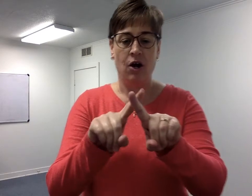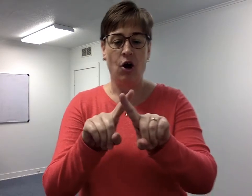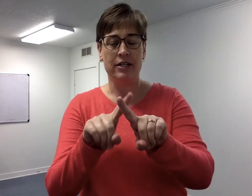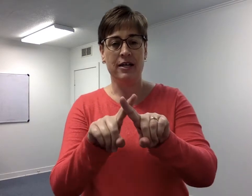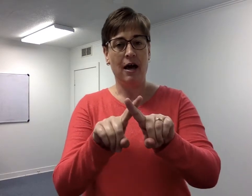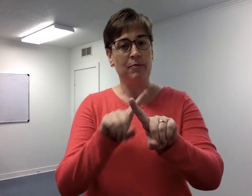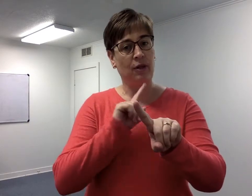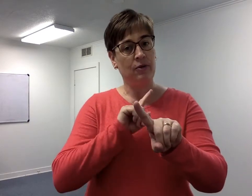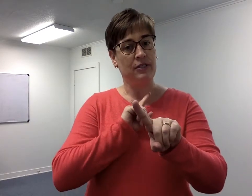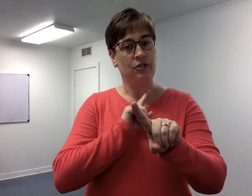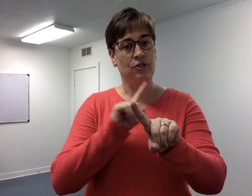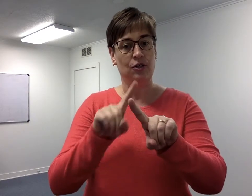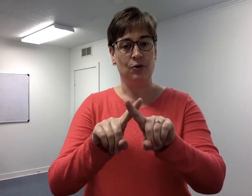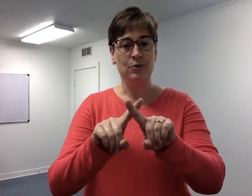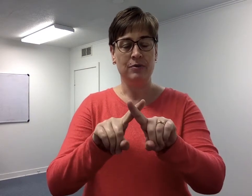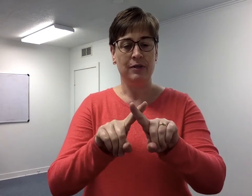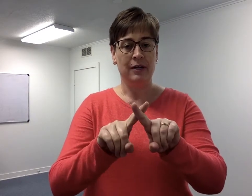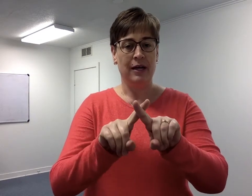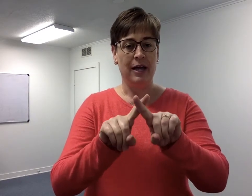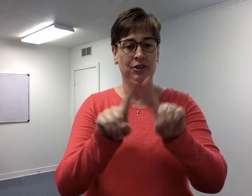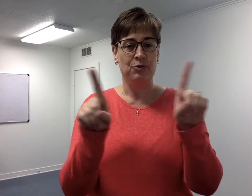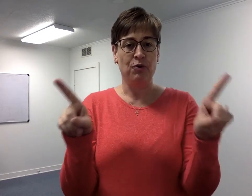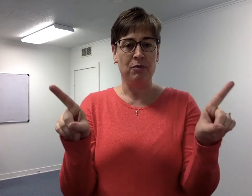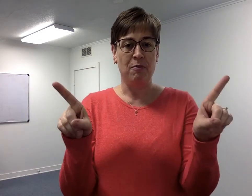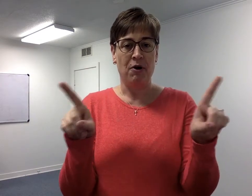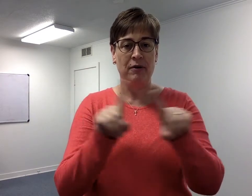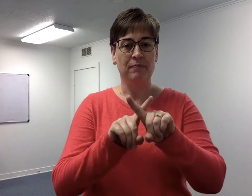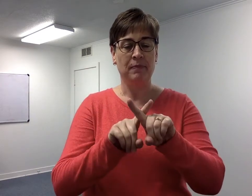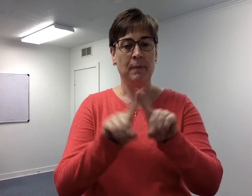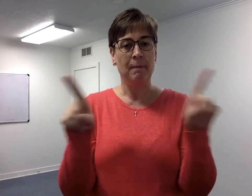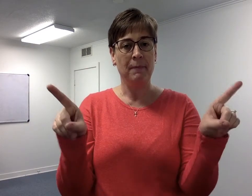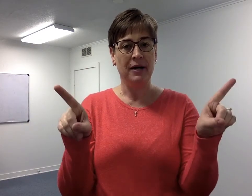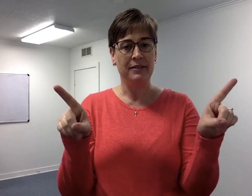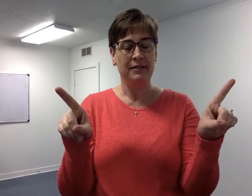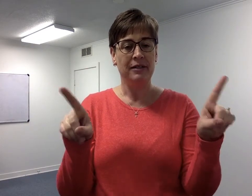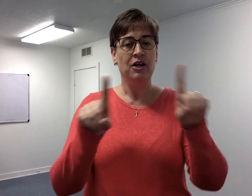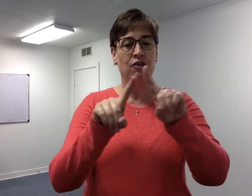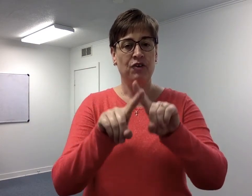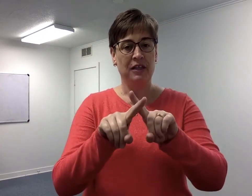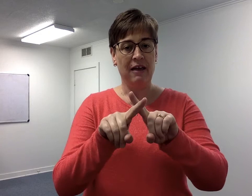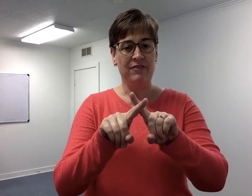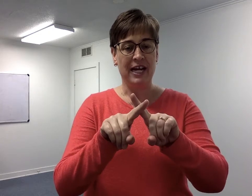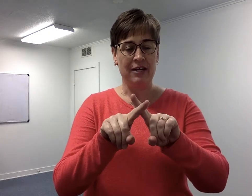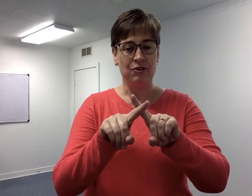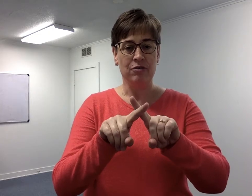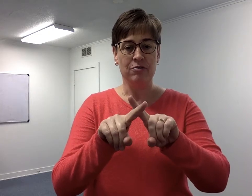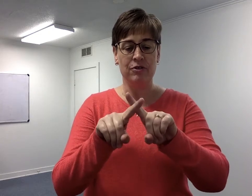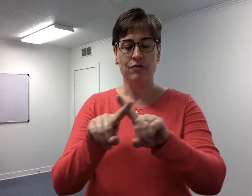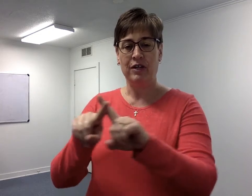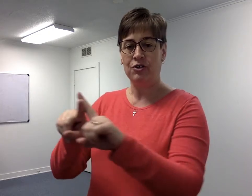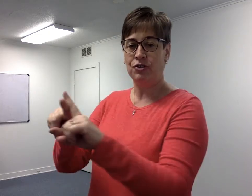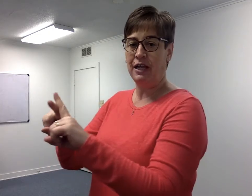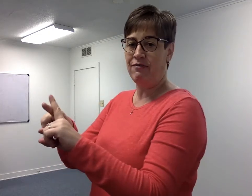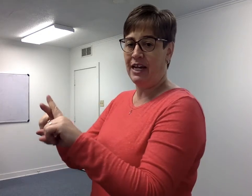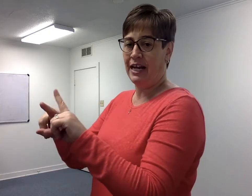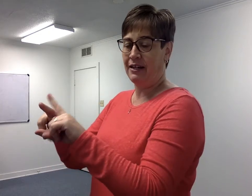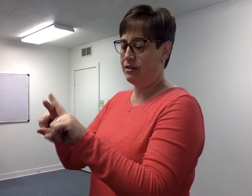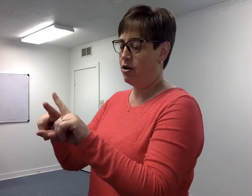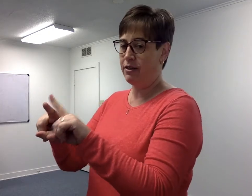on top closest to you, and you just pull them apart. But. For a left-hander, you've got your left hand on the